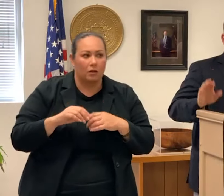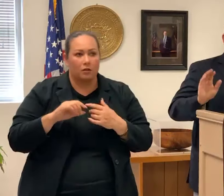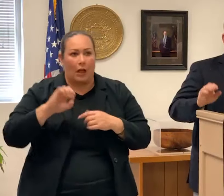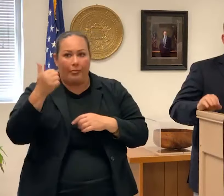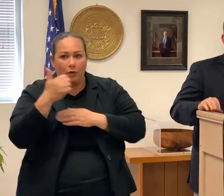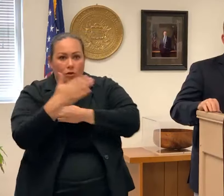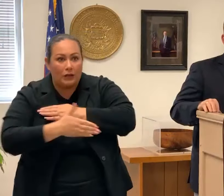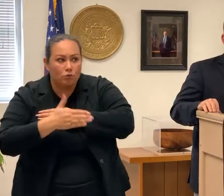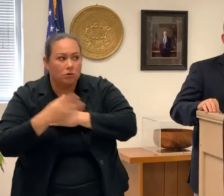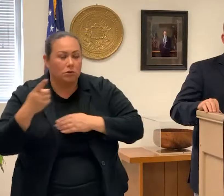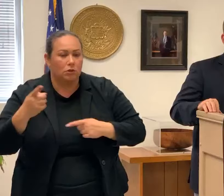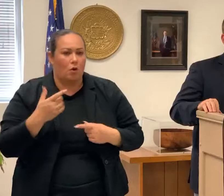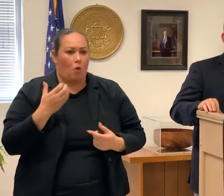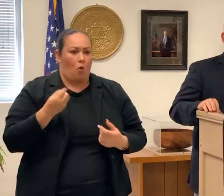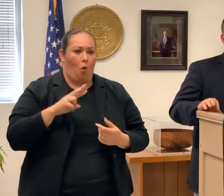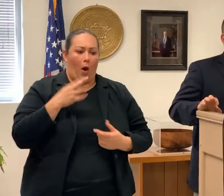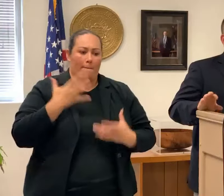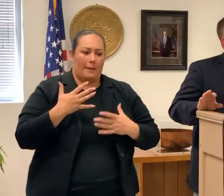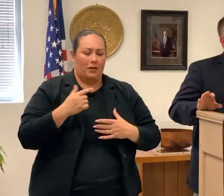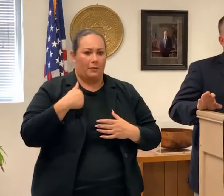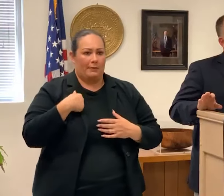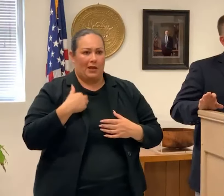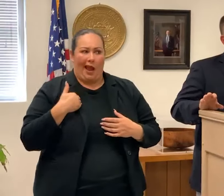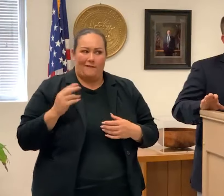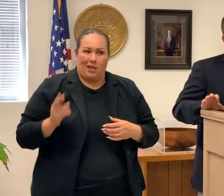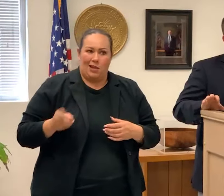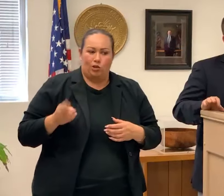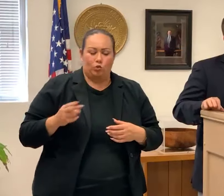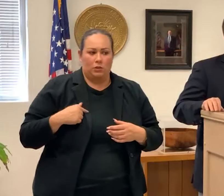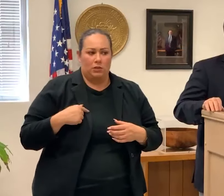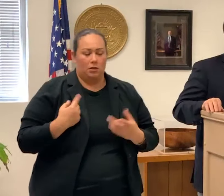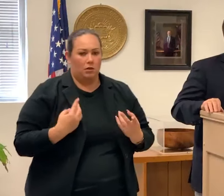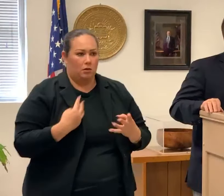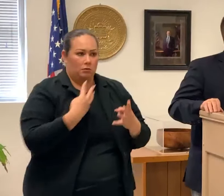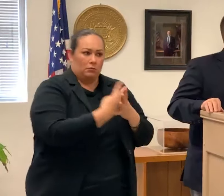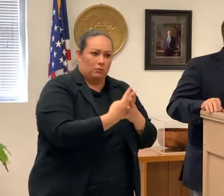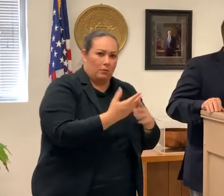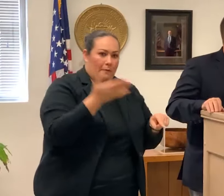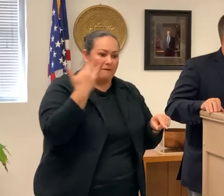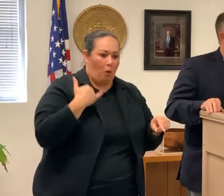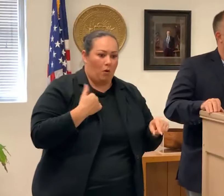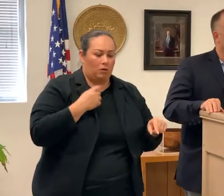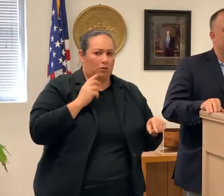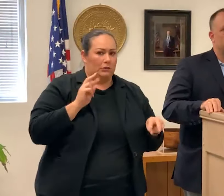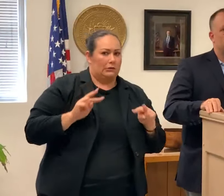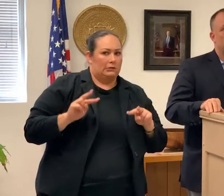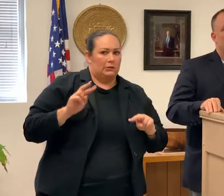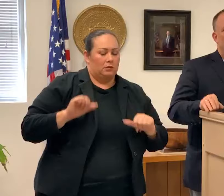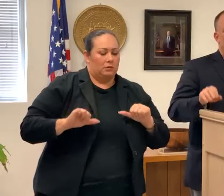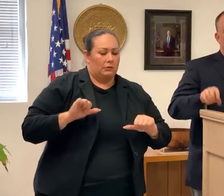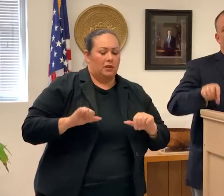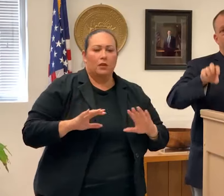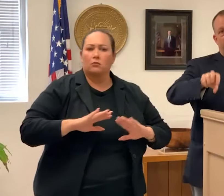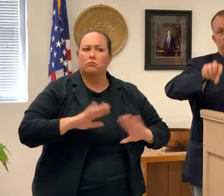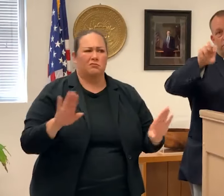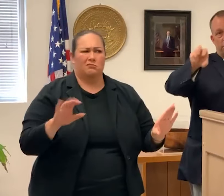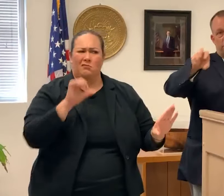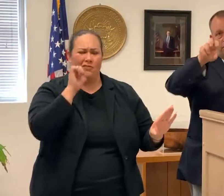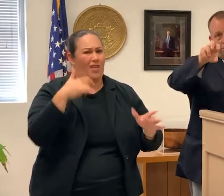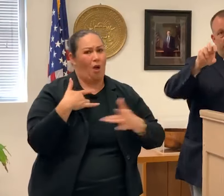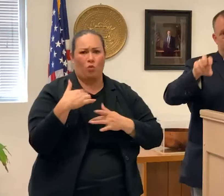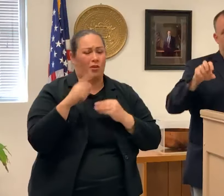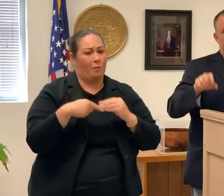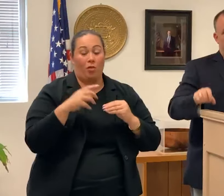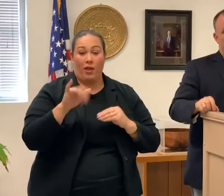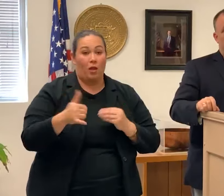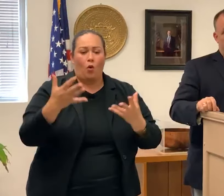worried that they had something in their past that might come out. We're not worried about those things. If someone has a citizenship concern, we're going to find resources